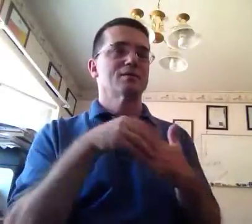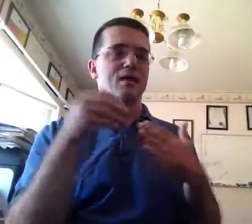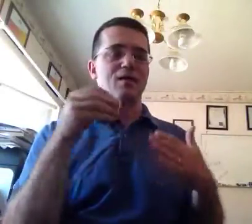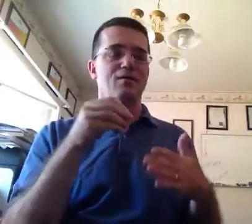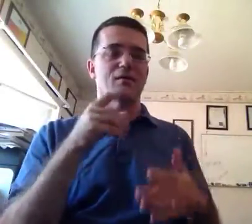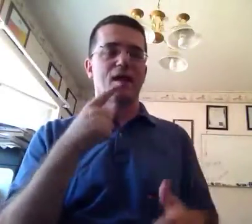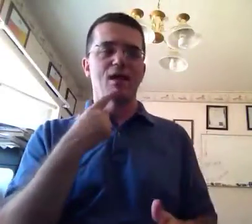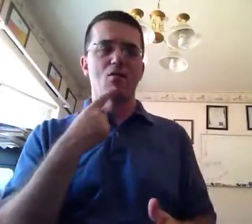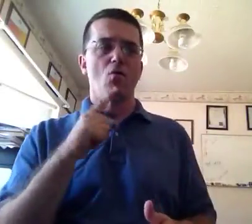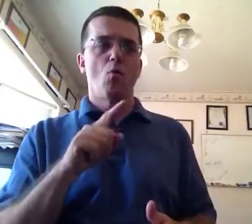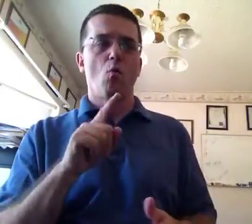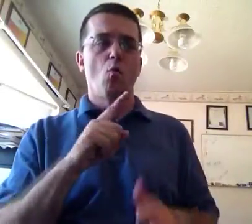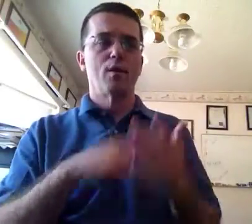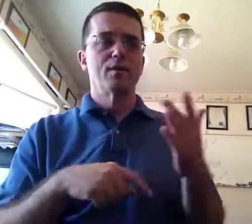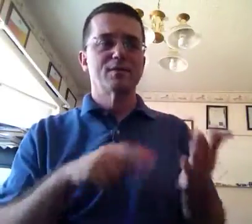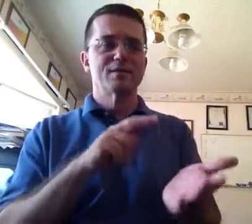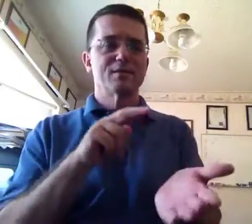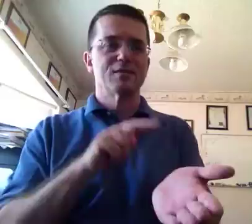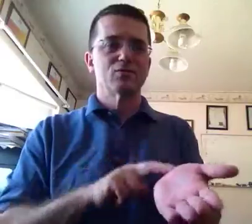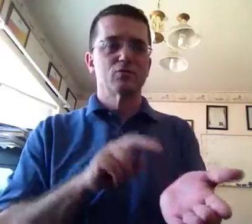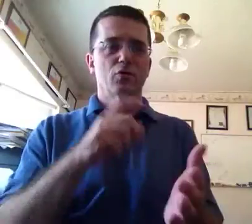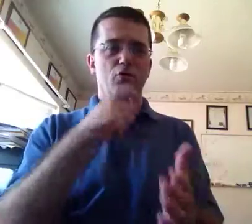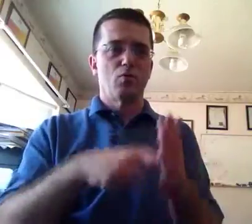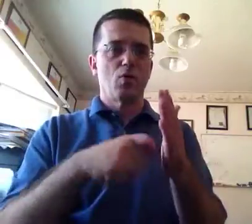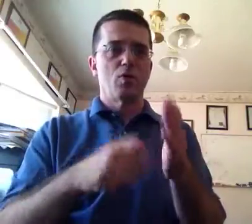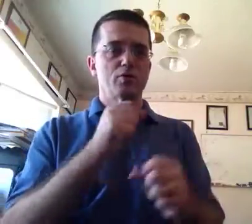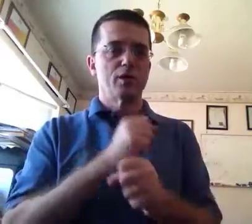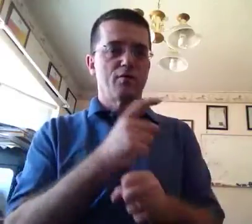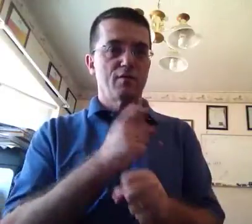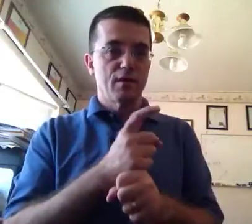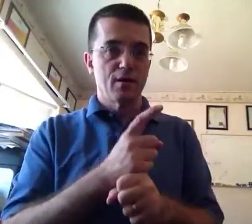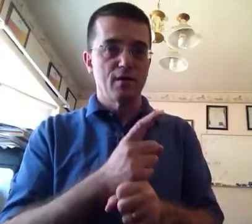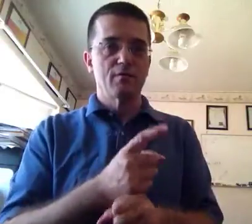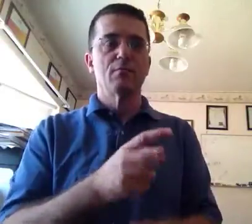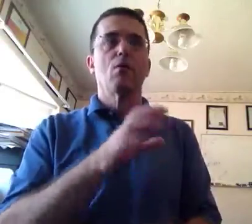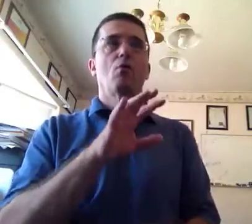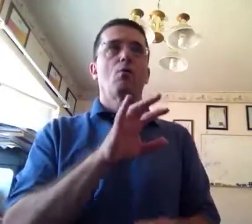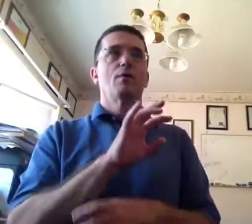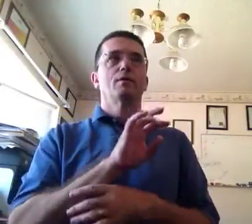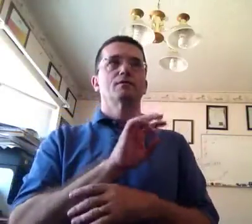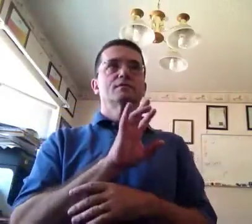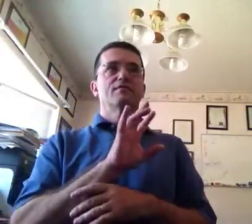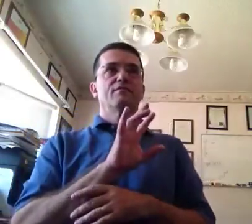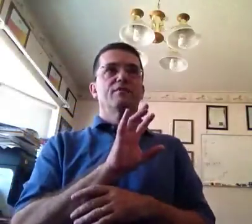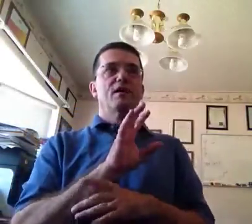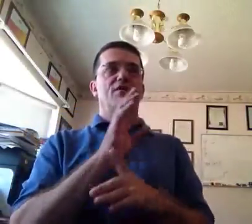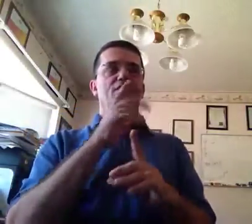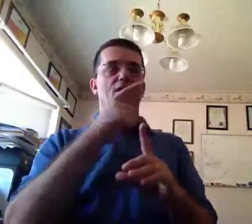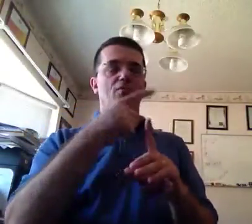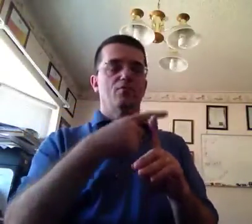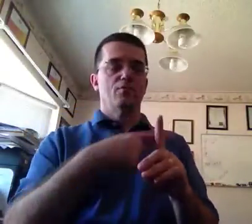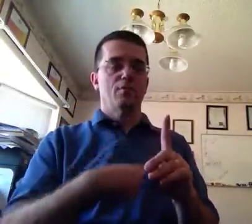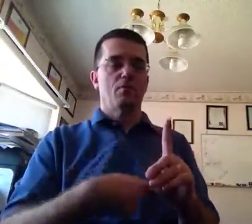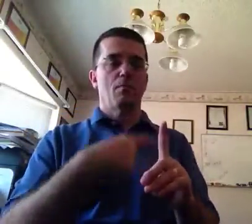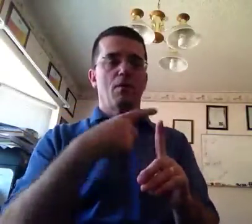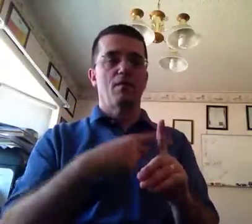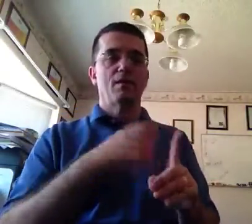what does nursing home cost a year? Oh, he's at about $7,500 a month, and he's running with his long-term